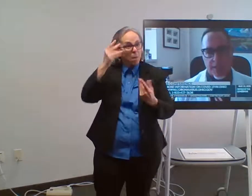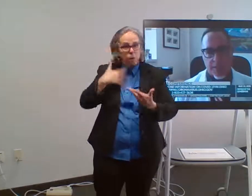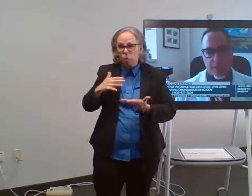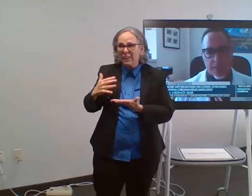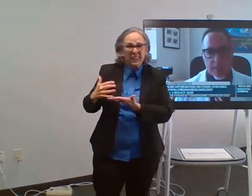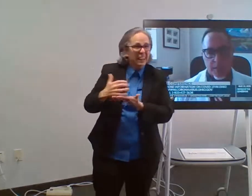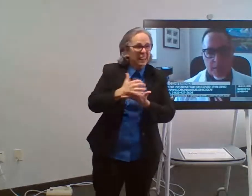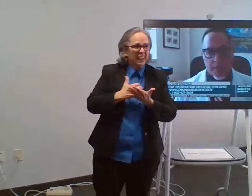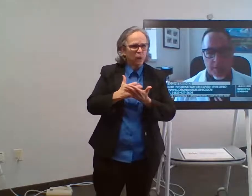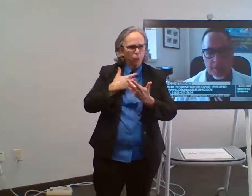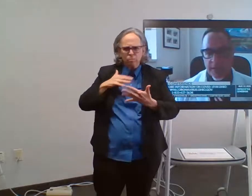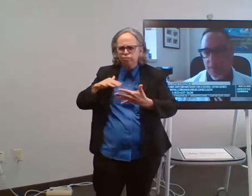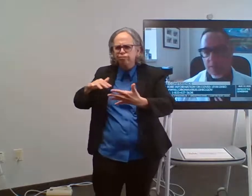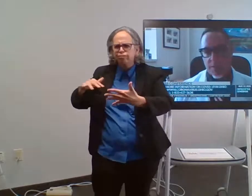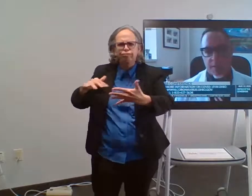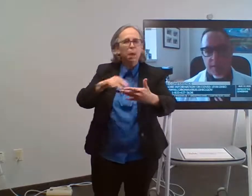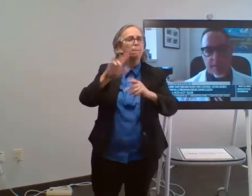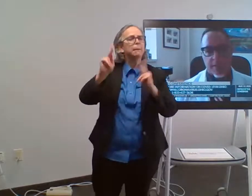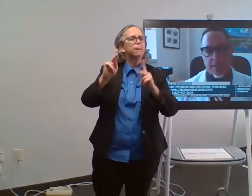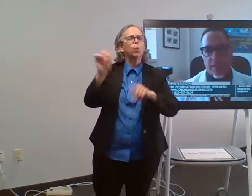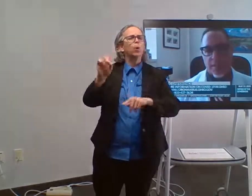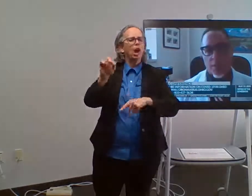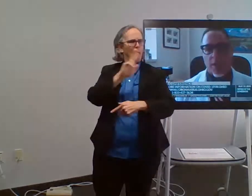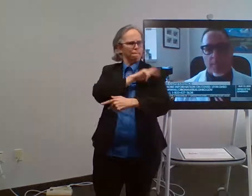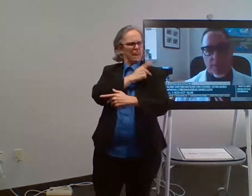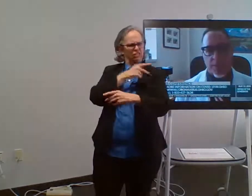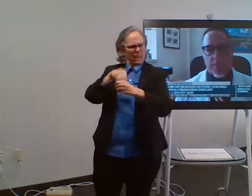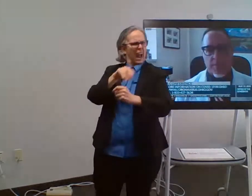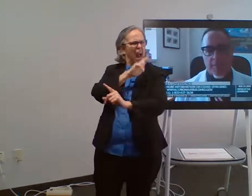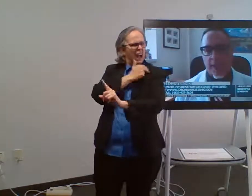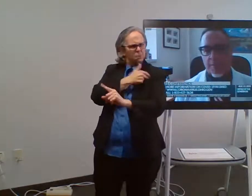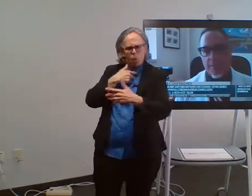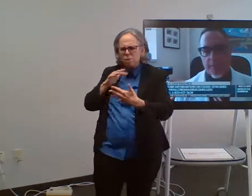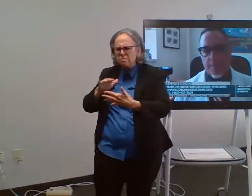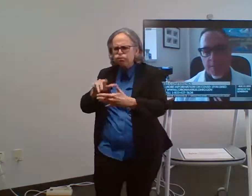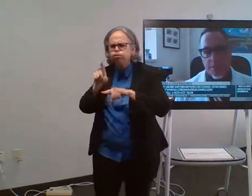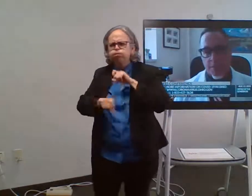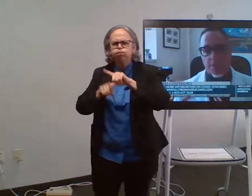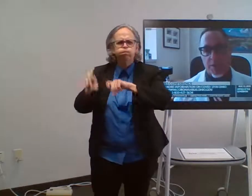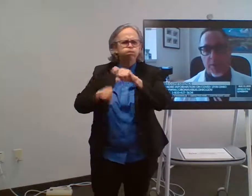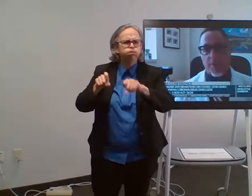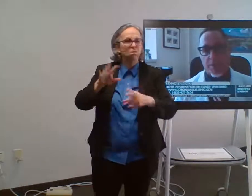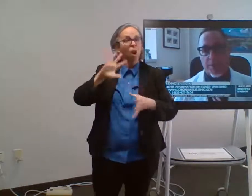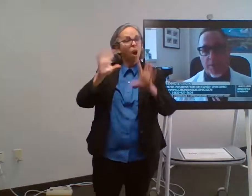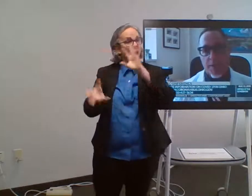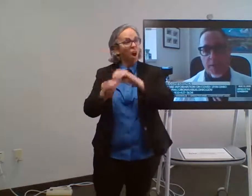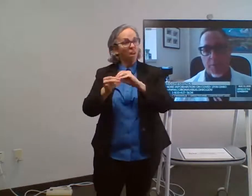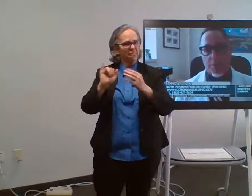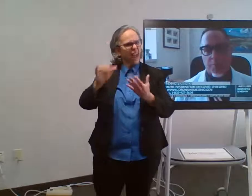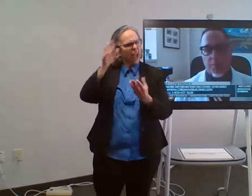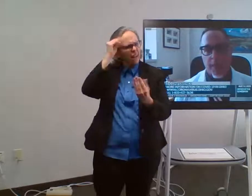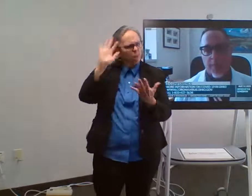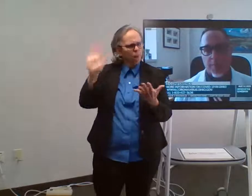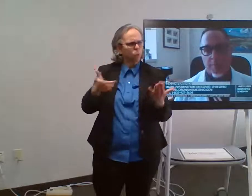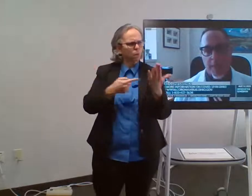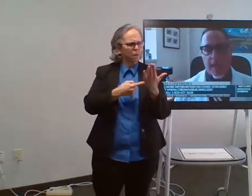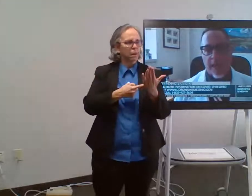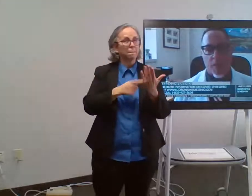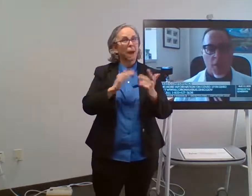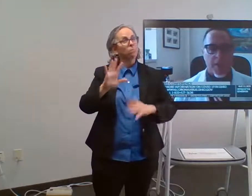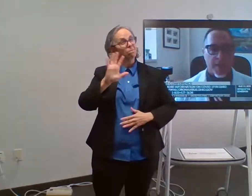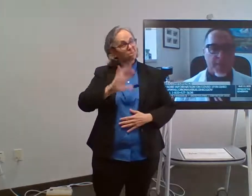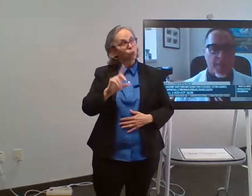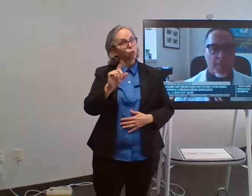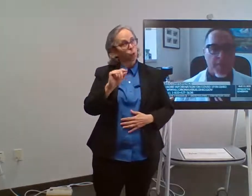hospitalized patients, there's data that would suggest as high as 20% of the hospitalized patients, our sickest patients, with coronavirus may